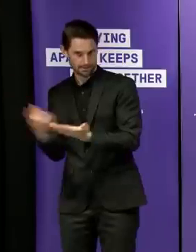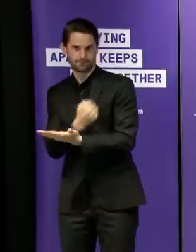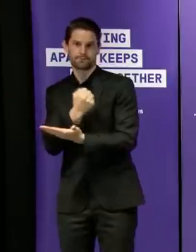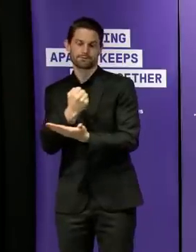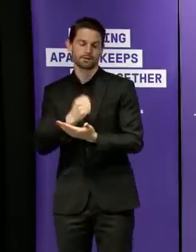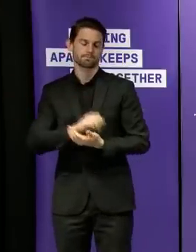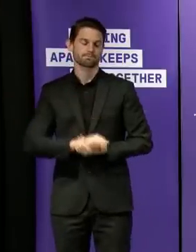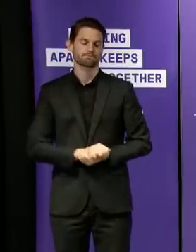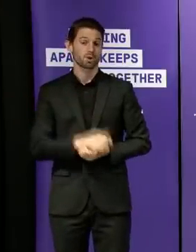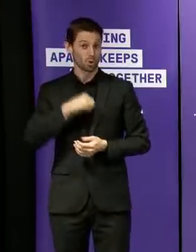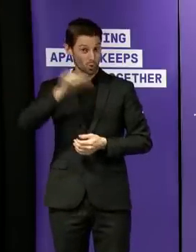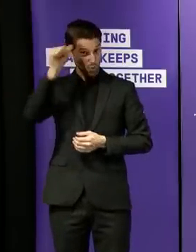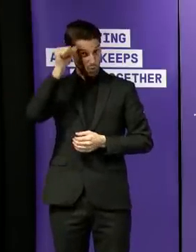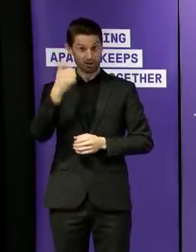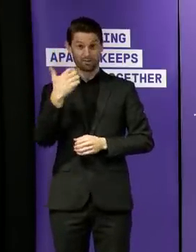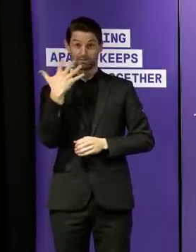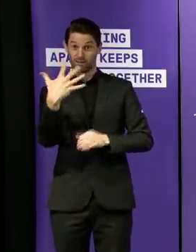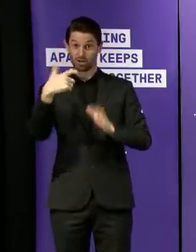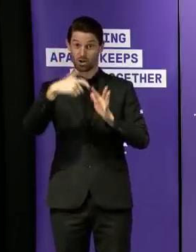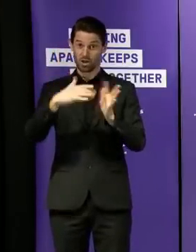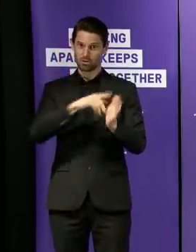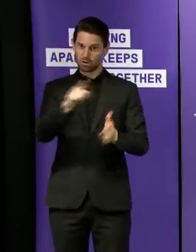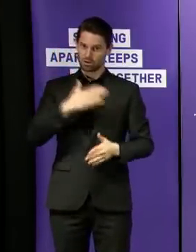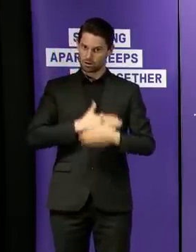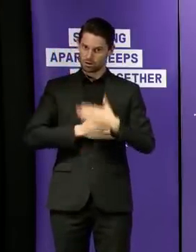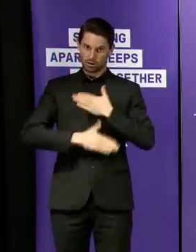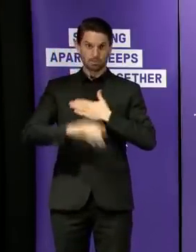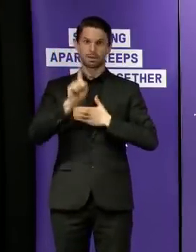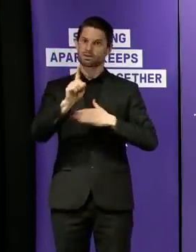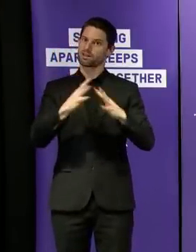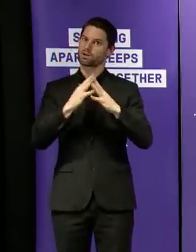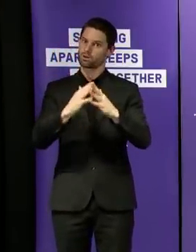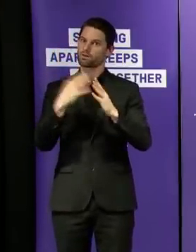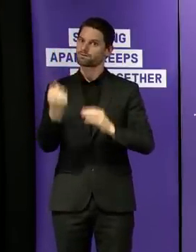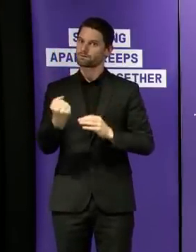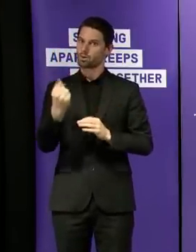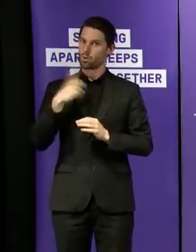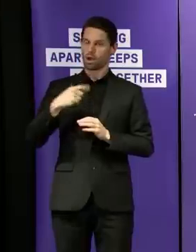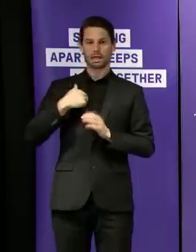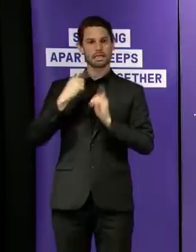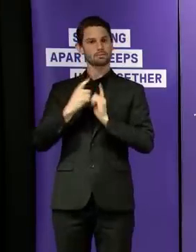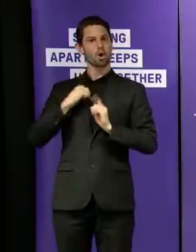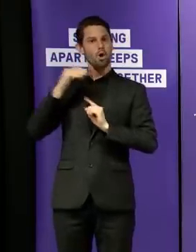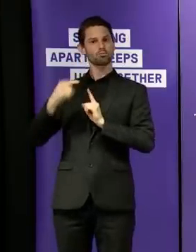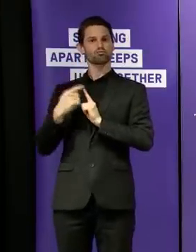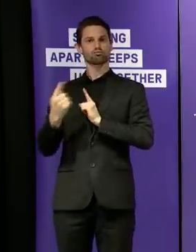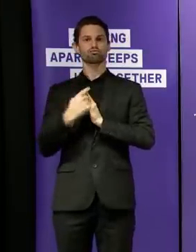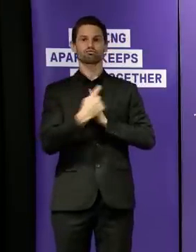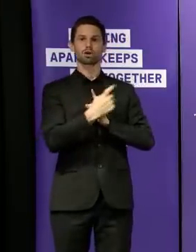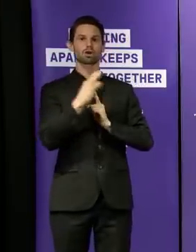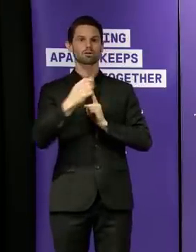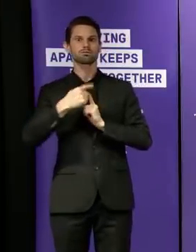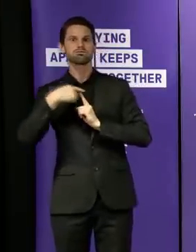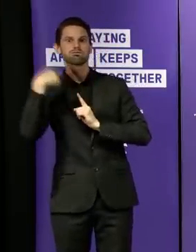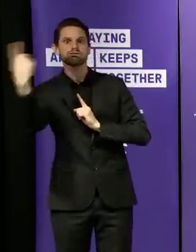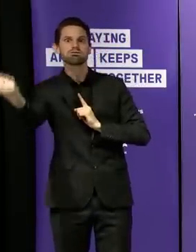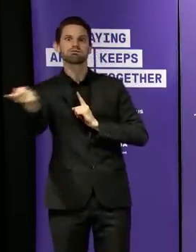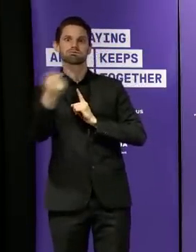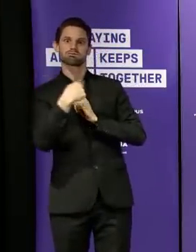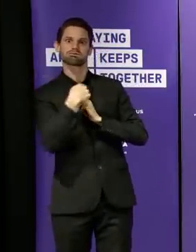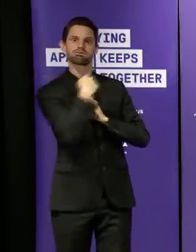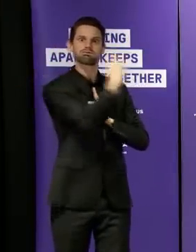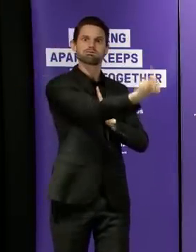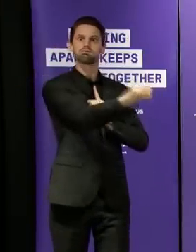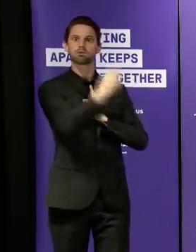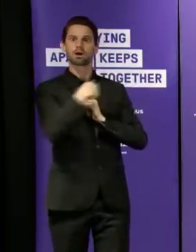challenging. But it has served a purpose. It's just meant people are much closer to home. And if you're much closer to home, then there's many less people that you can interact